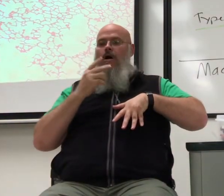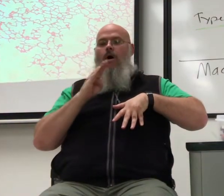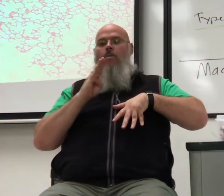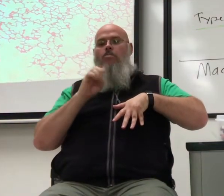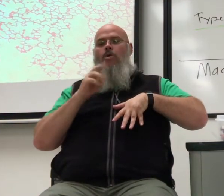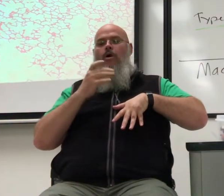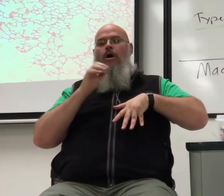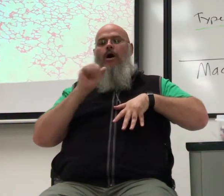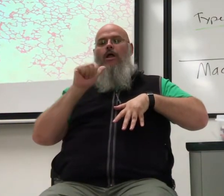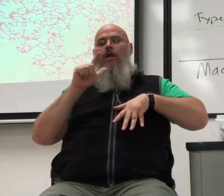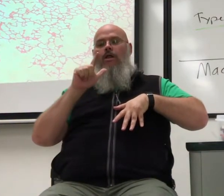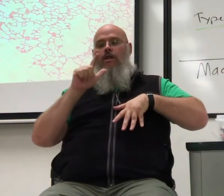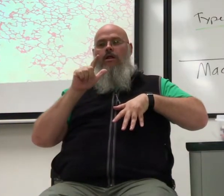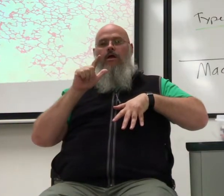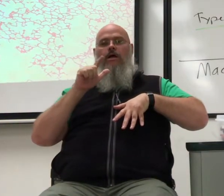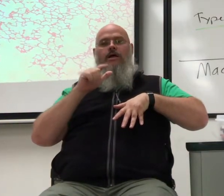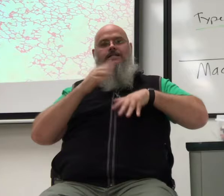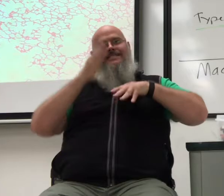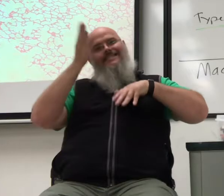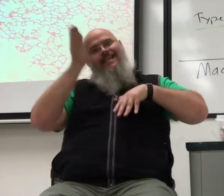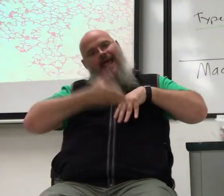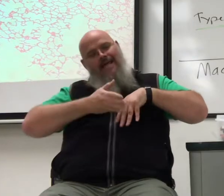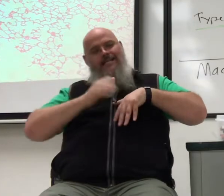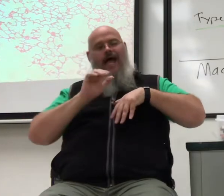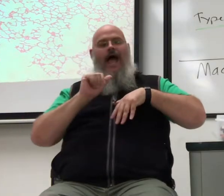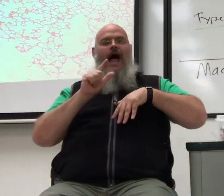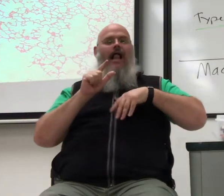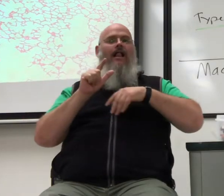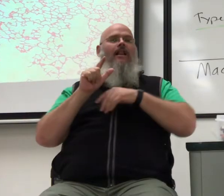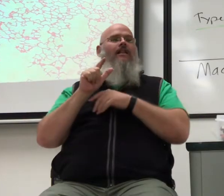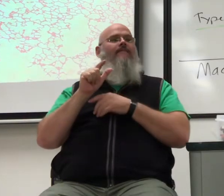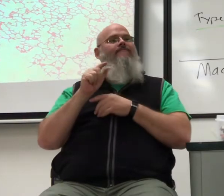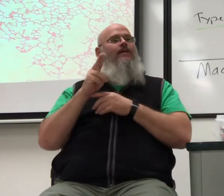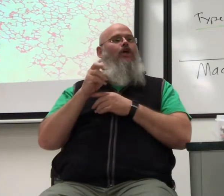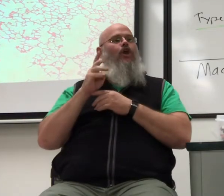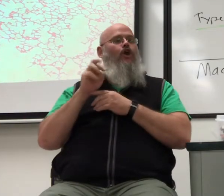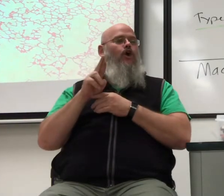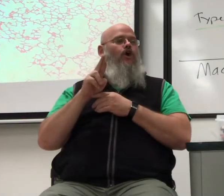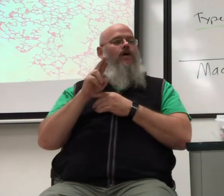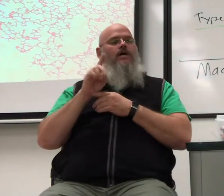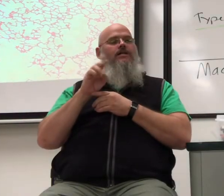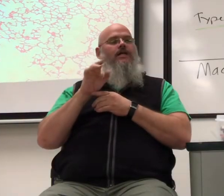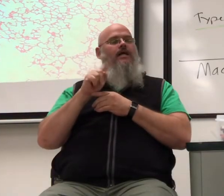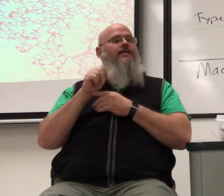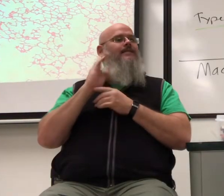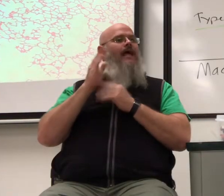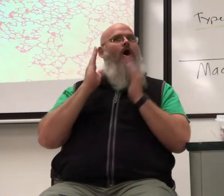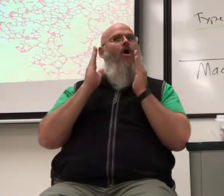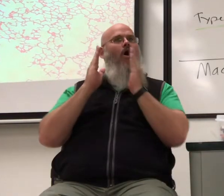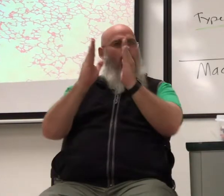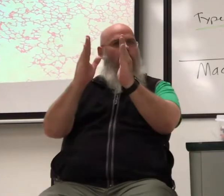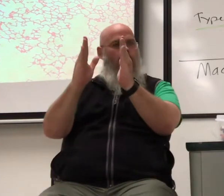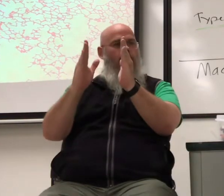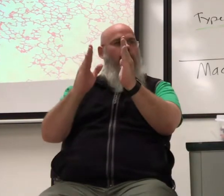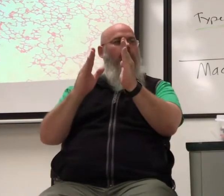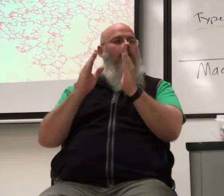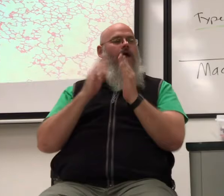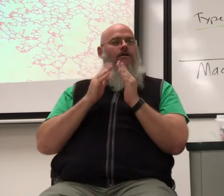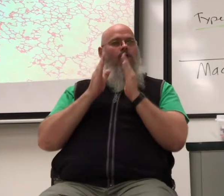bronchial / alveolar duct. The alveolar duct is like a hallway. And along the hallway, there's all these